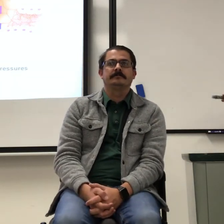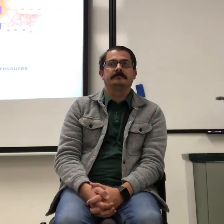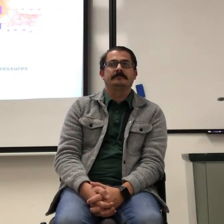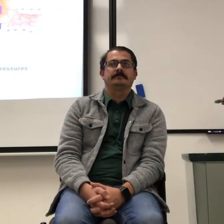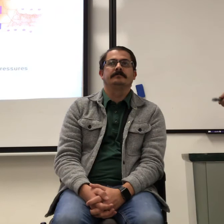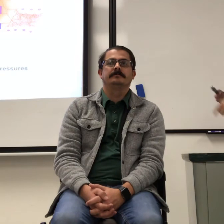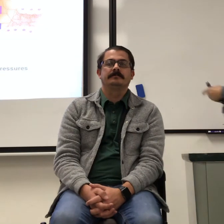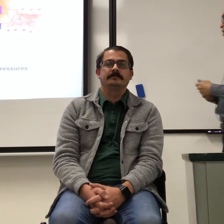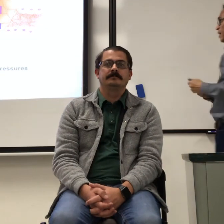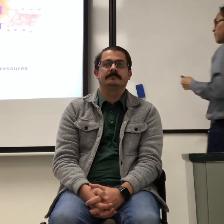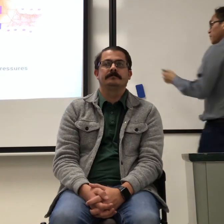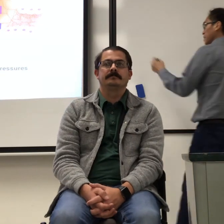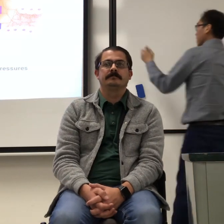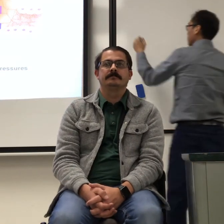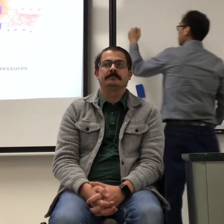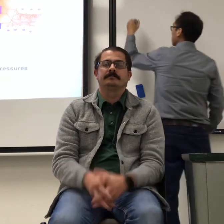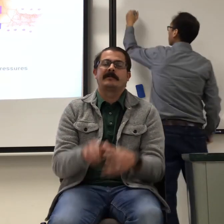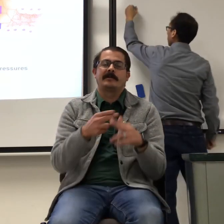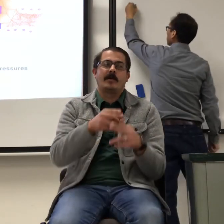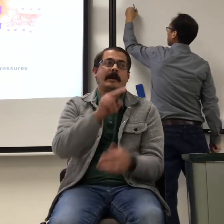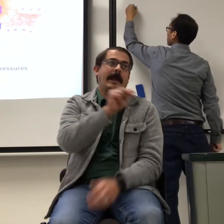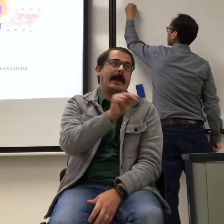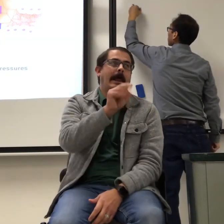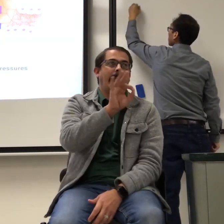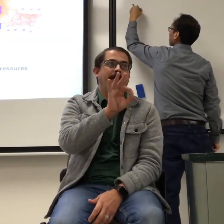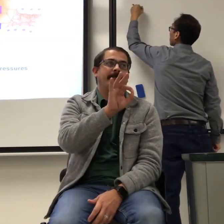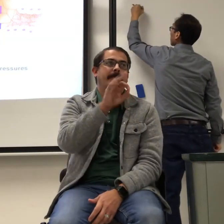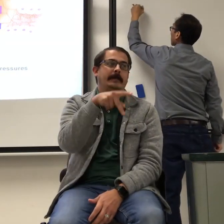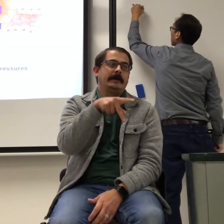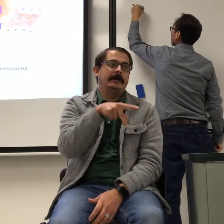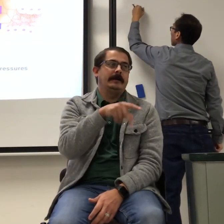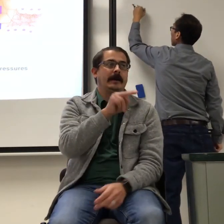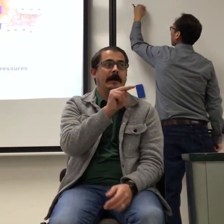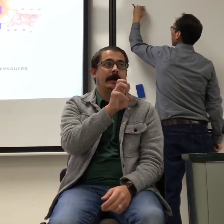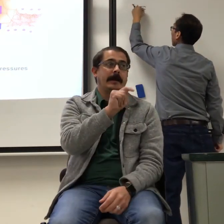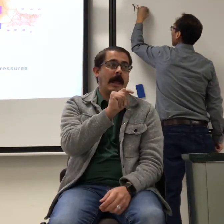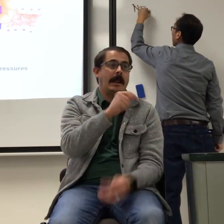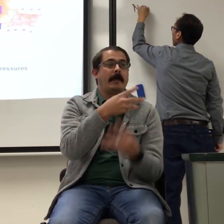Well, I'll just call it NFP, net filtration pressure.